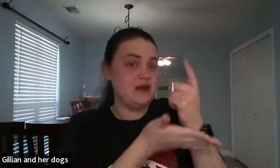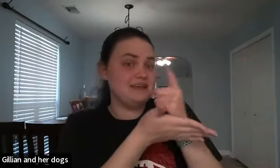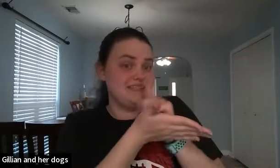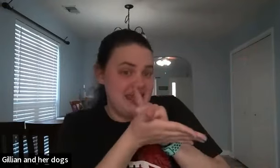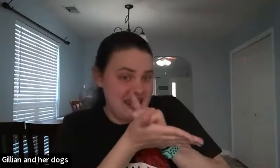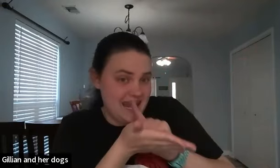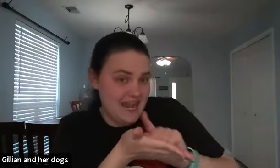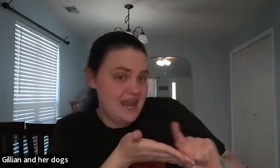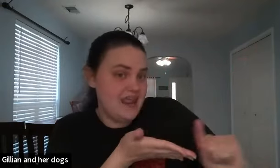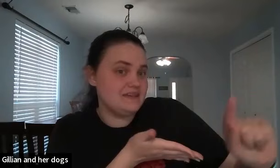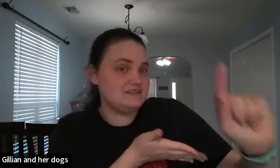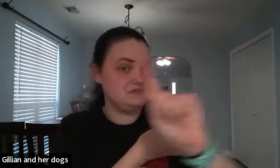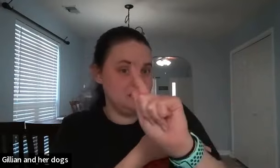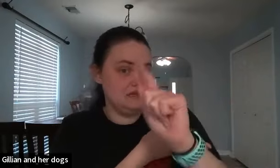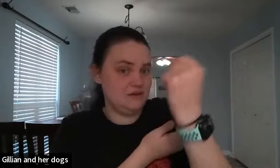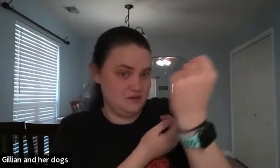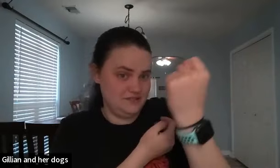guys next week on